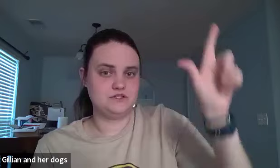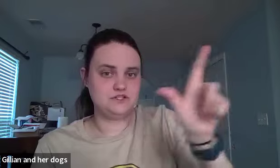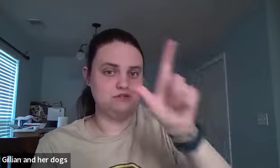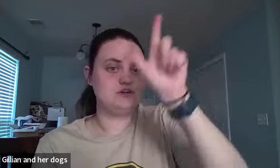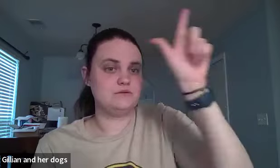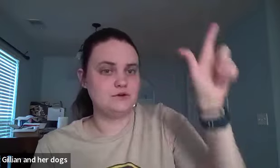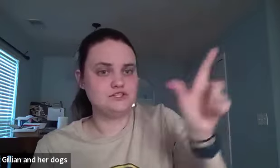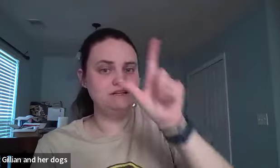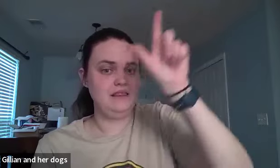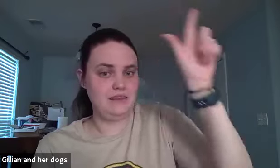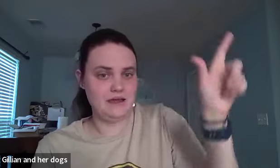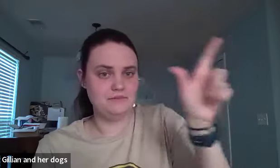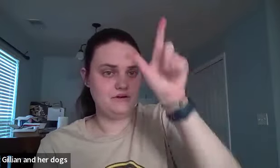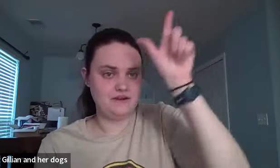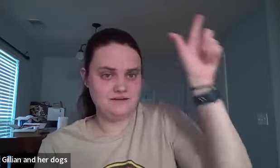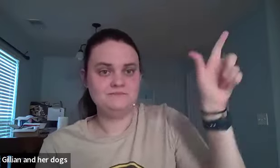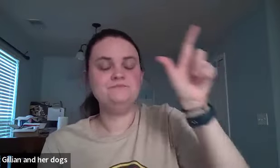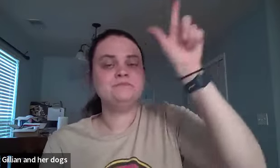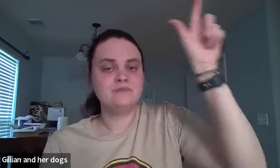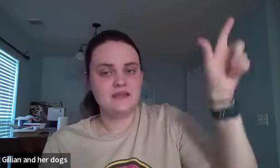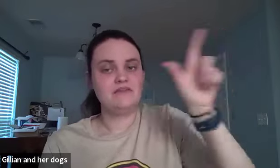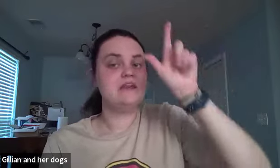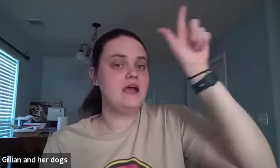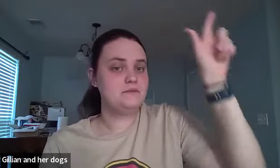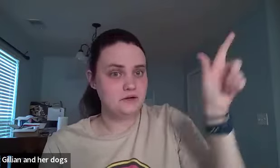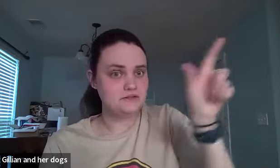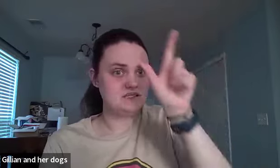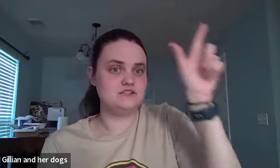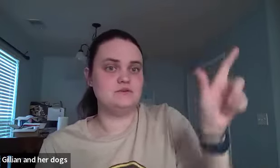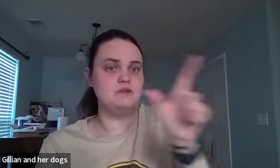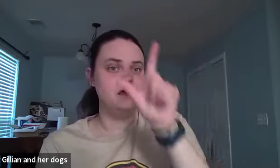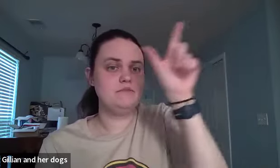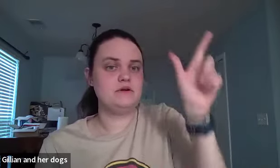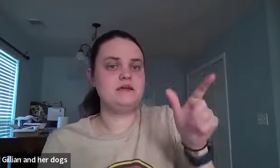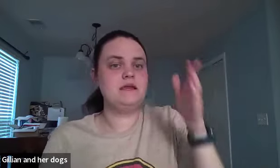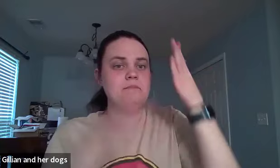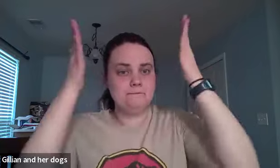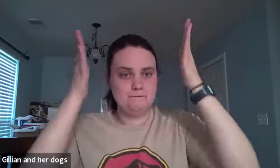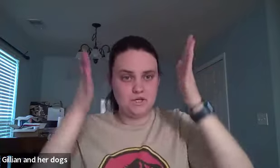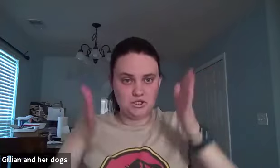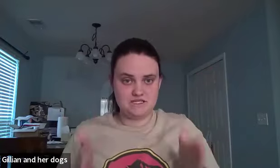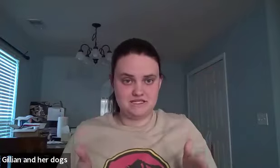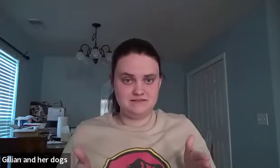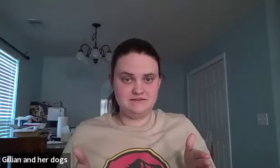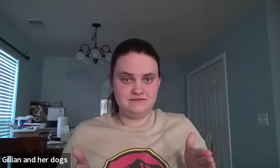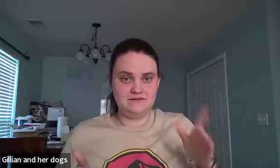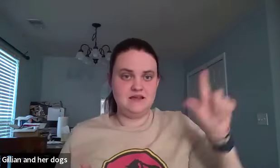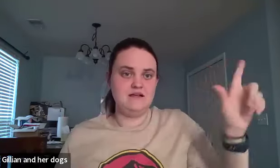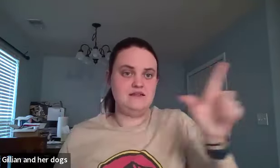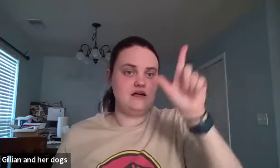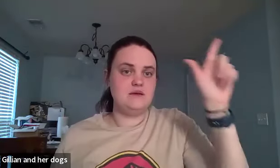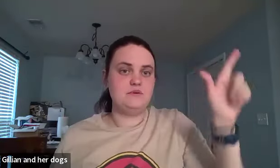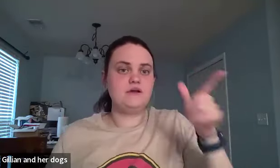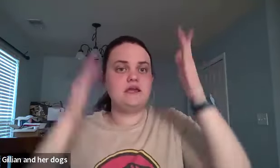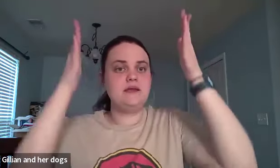in a circular motion, library, and then add person. So library, person.